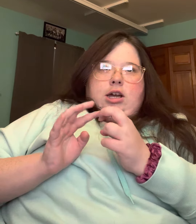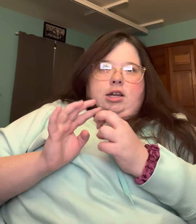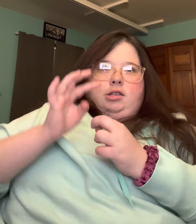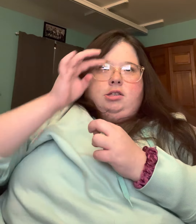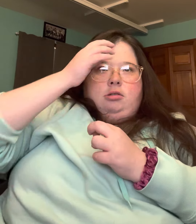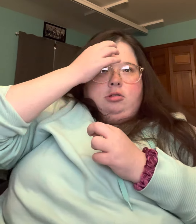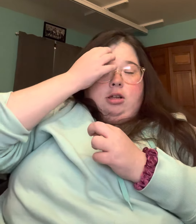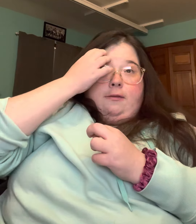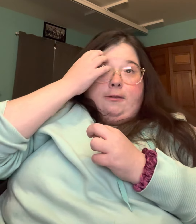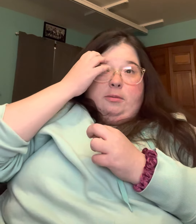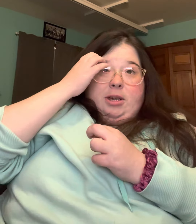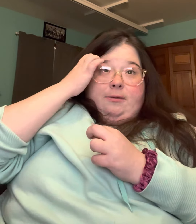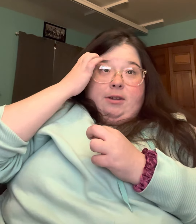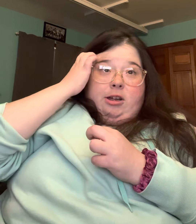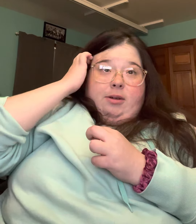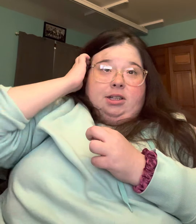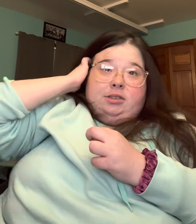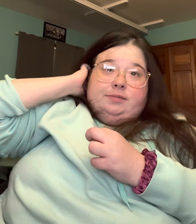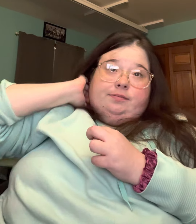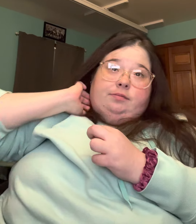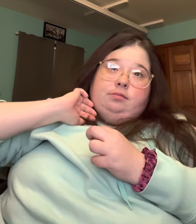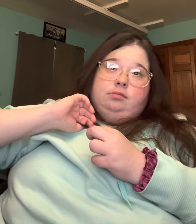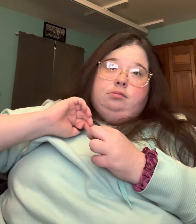I don't know the alphabet very well.